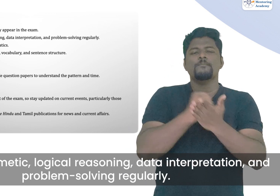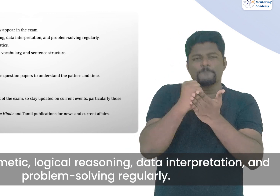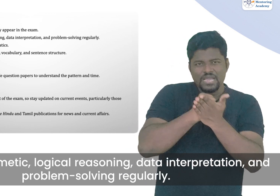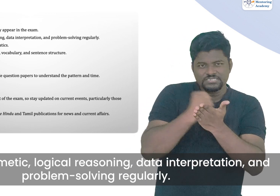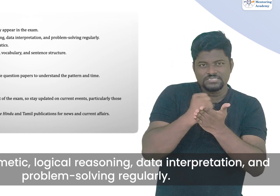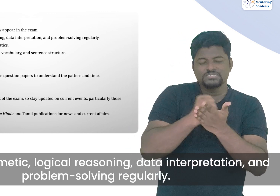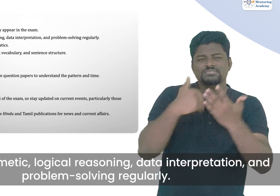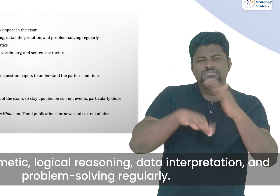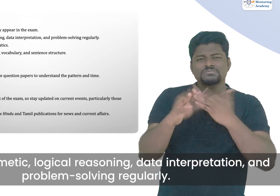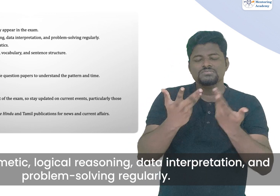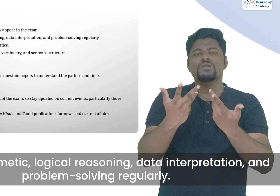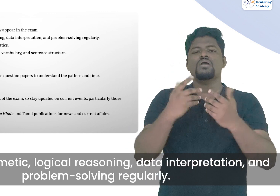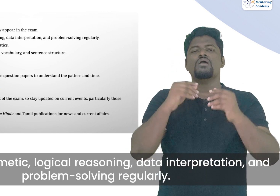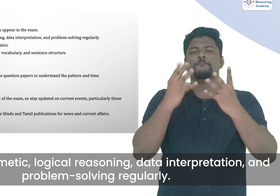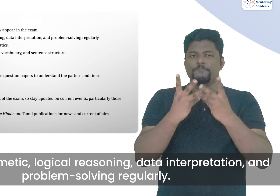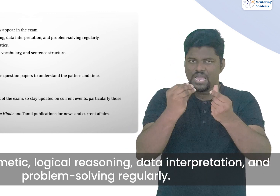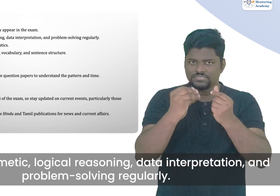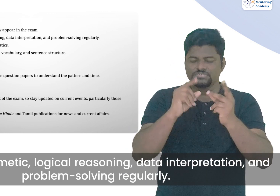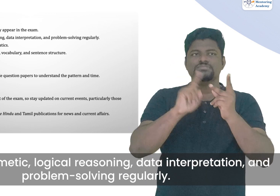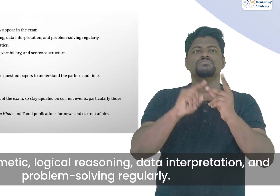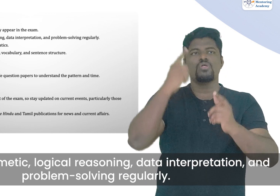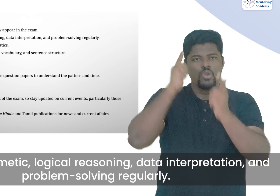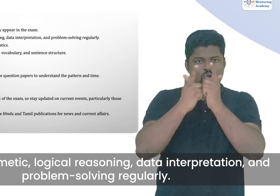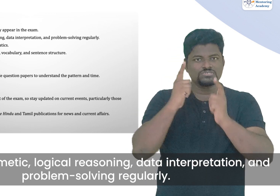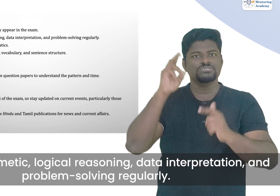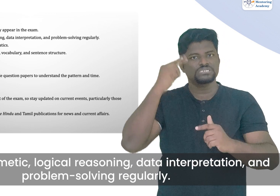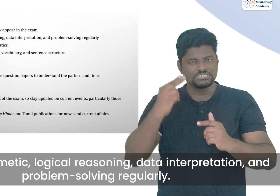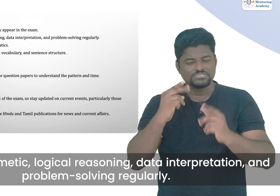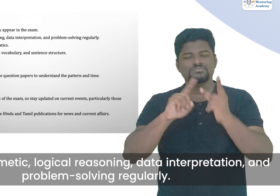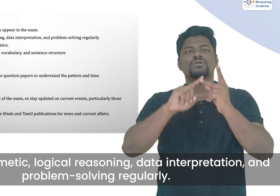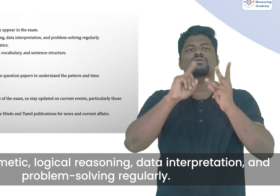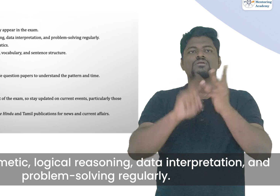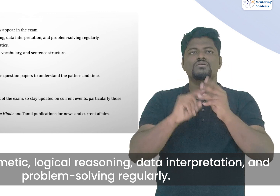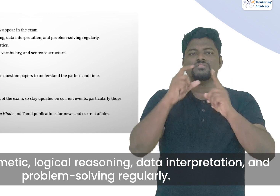Practice arithmetic, logical reasoning, data interpretation, and problem solving regularly.